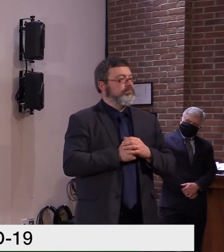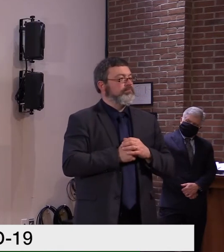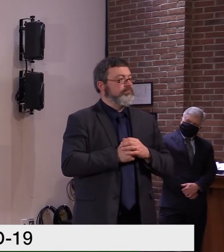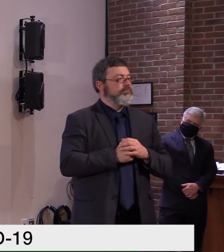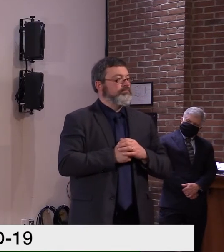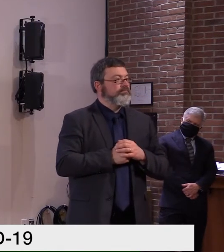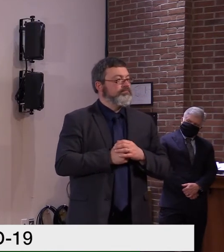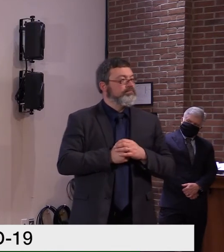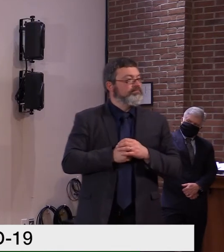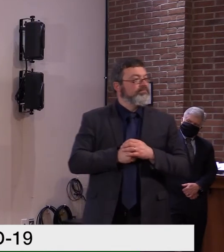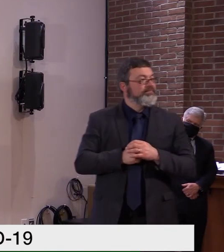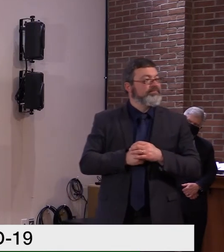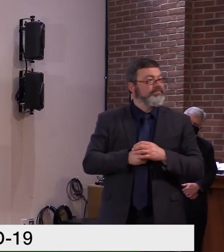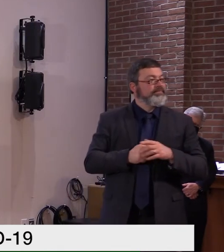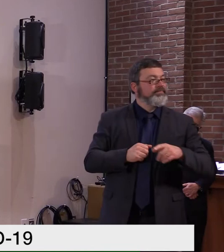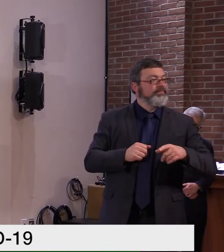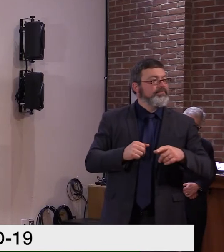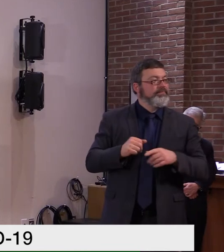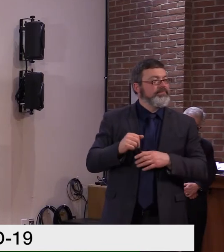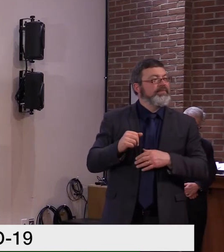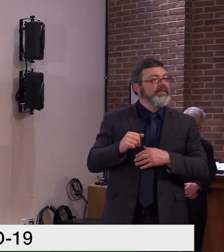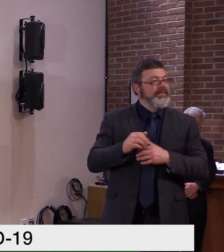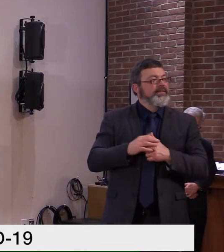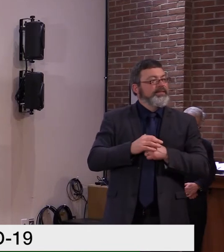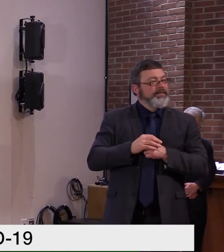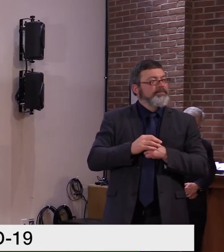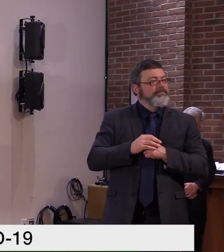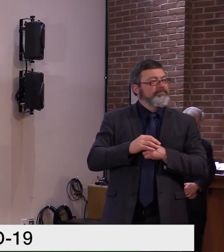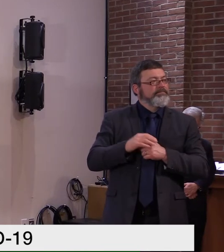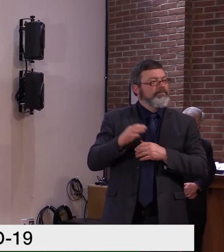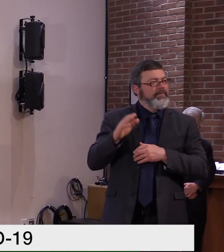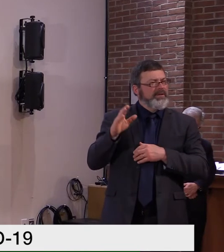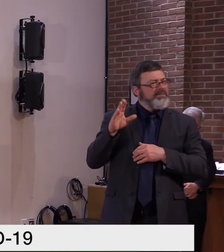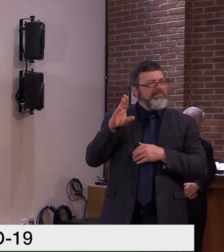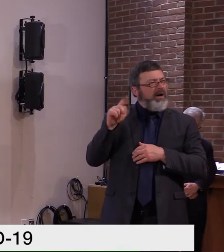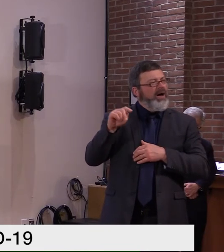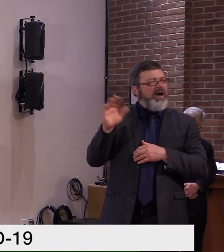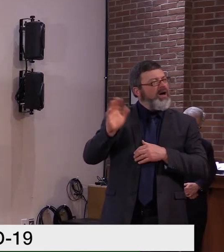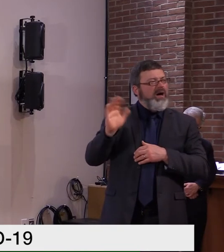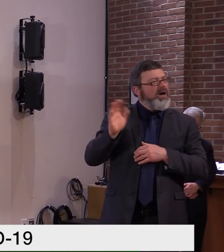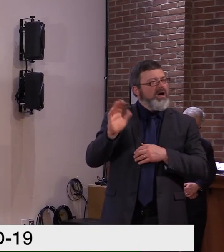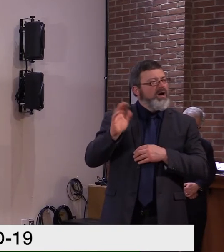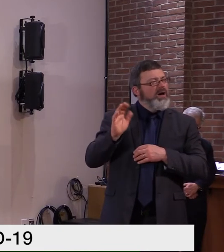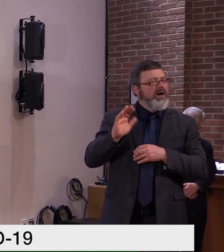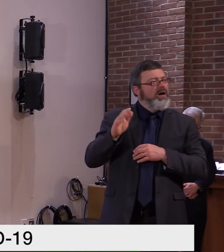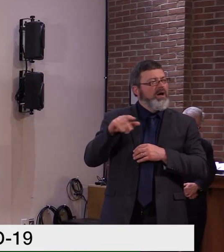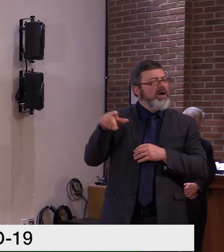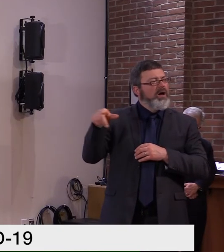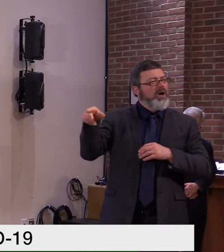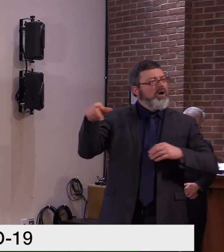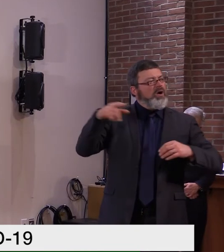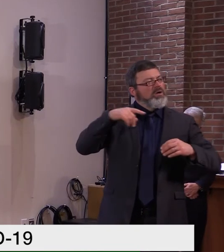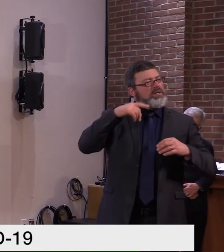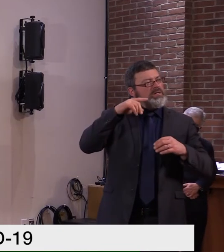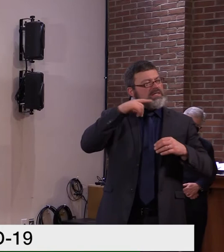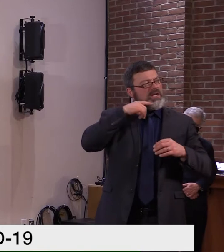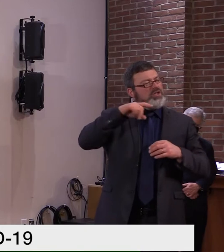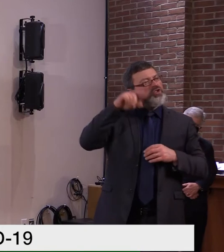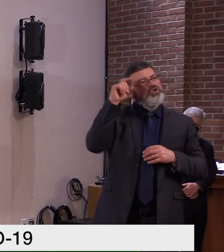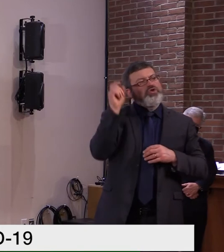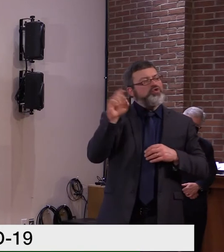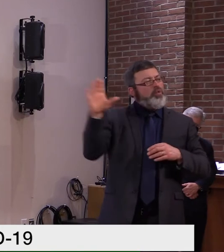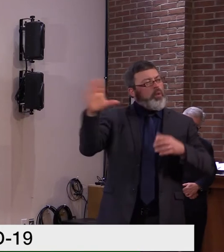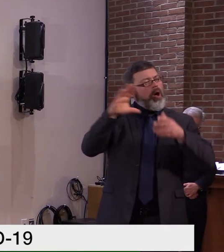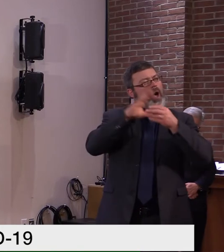Well, I think this, in this instance with a pandemic, a worldwide pandemic, when you have a